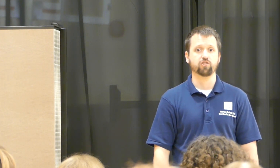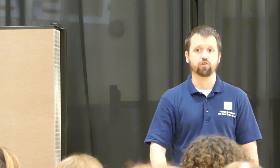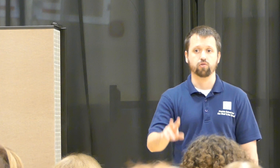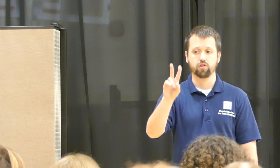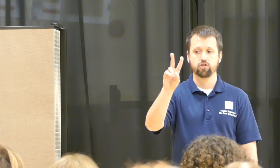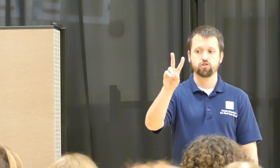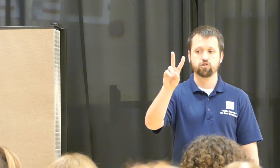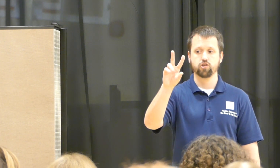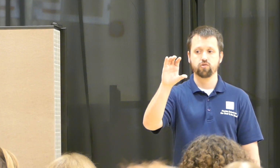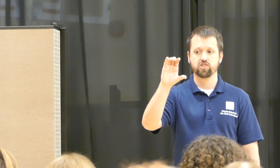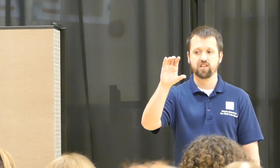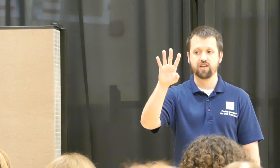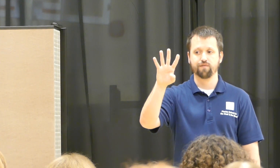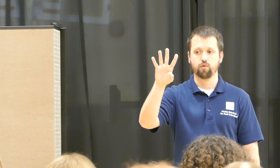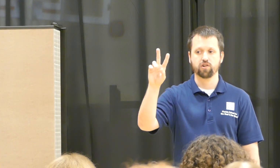242. 2C42.